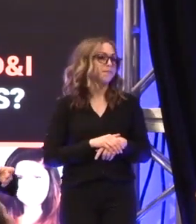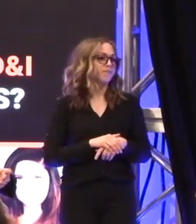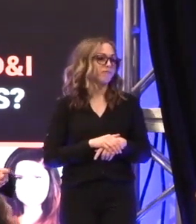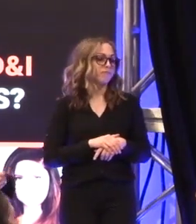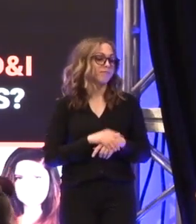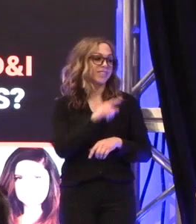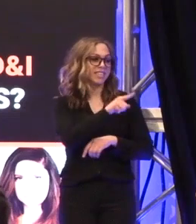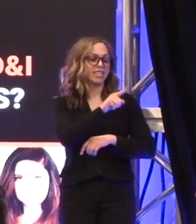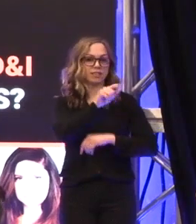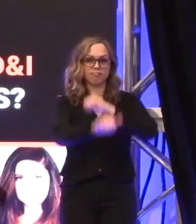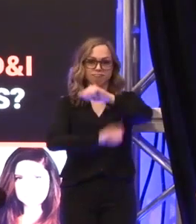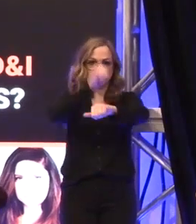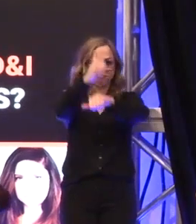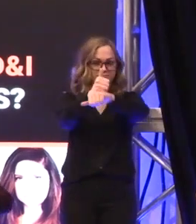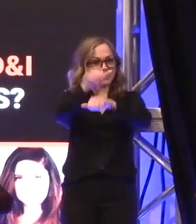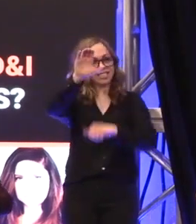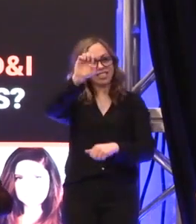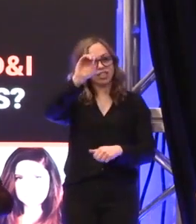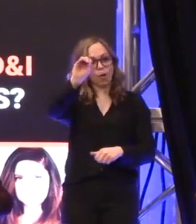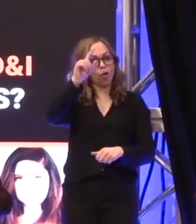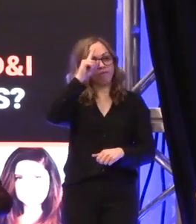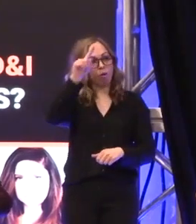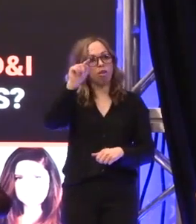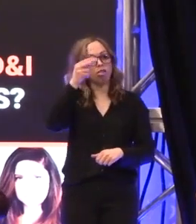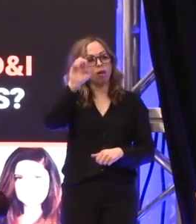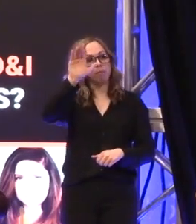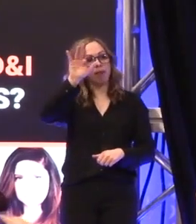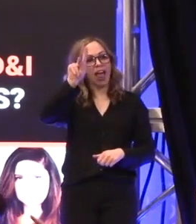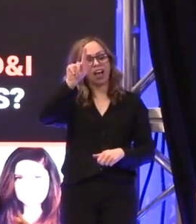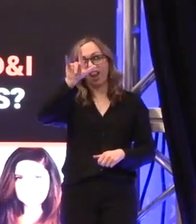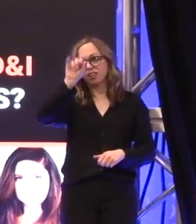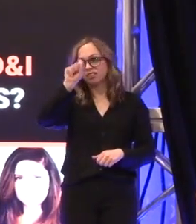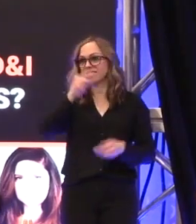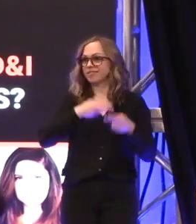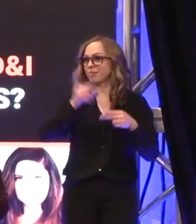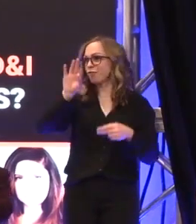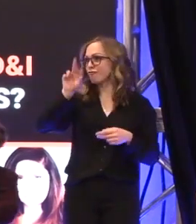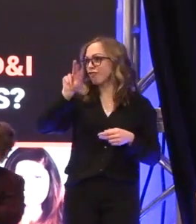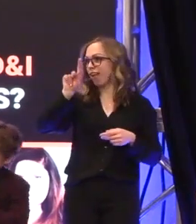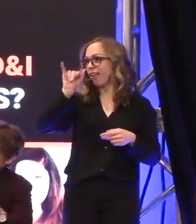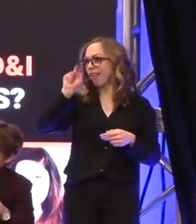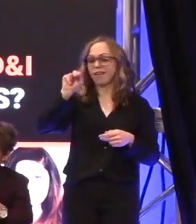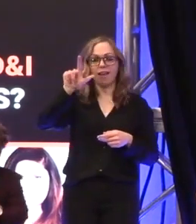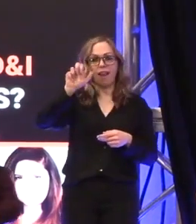He's the founder and CEO of the Blacklist, Franklin Leonard.